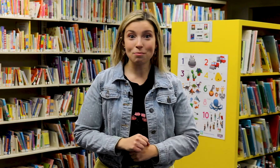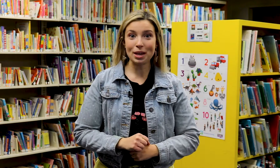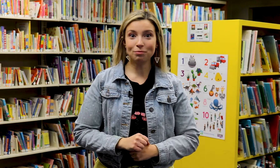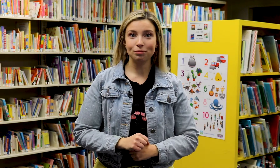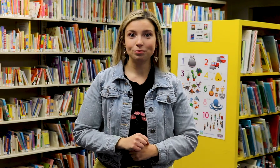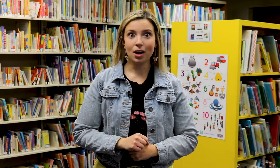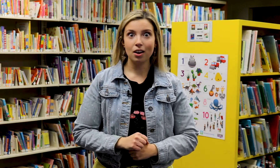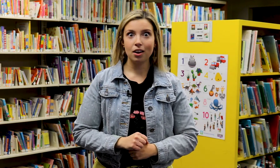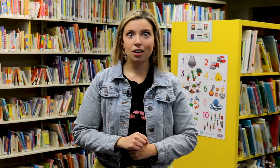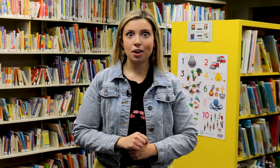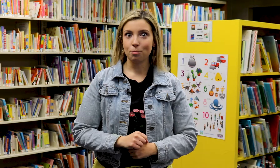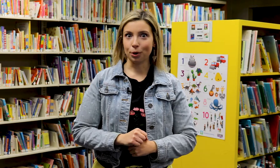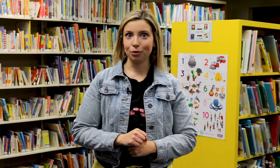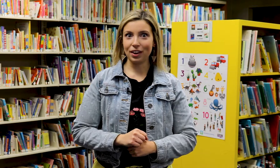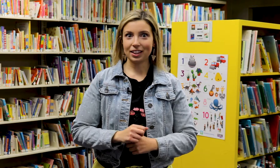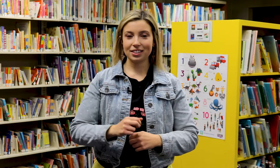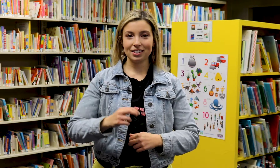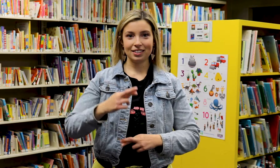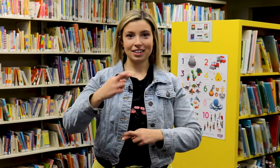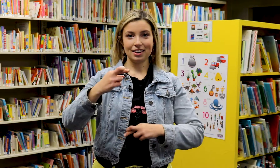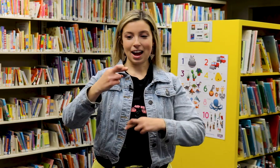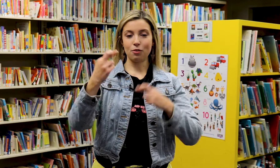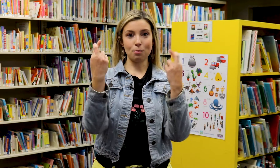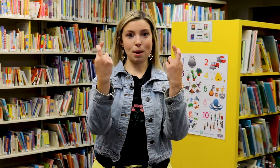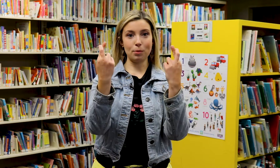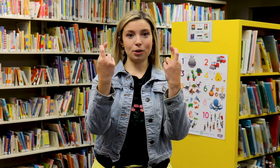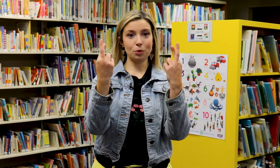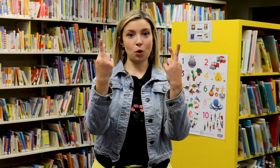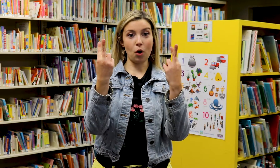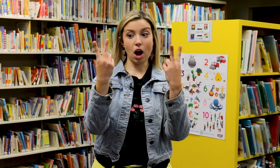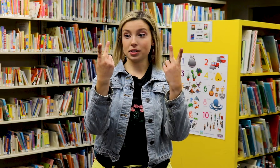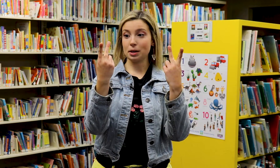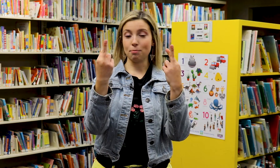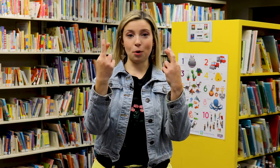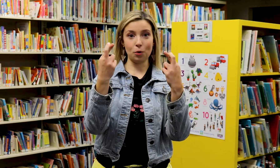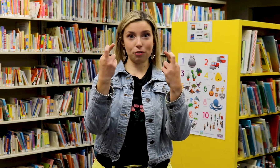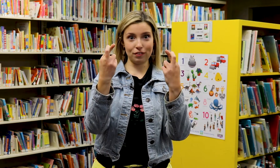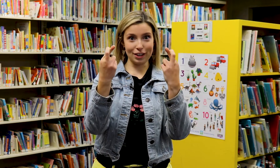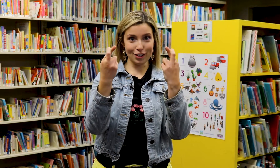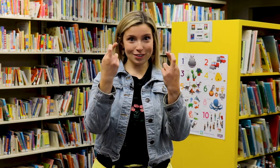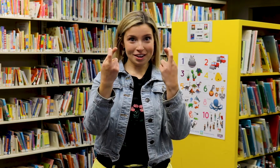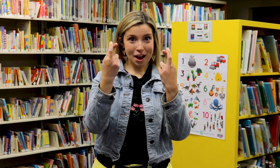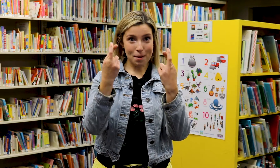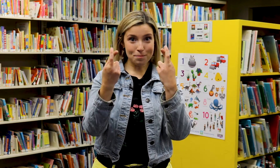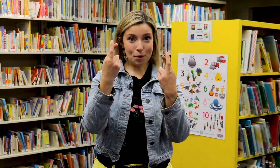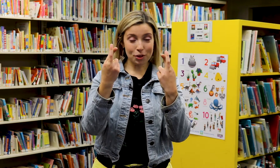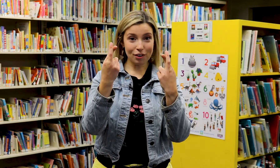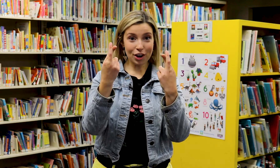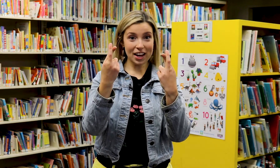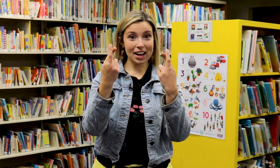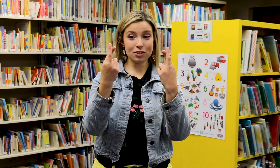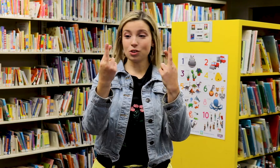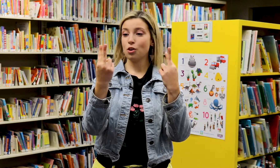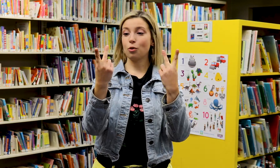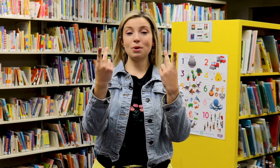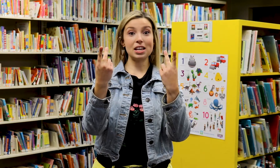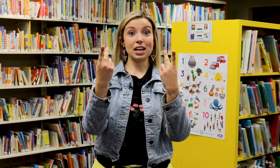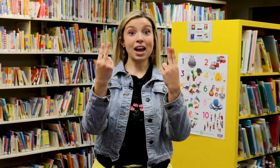me? Perfect. Now remember, we're crossing both fingers on both of our hands. We're making